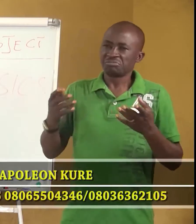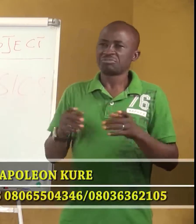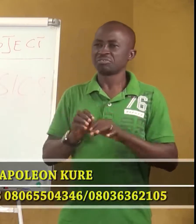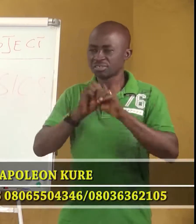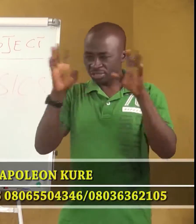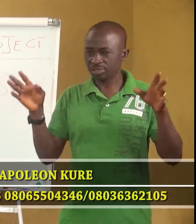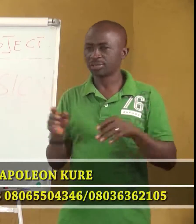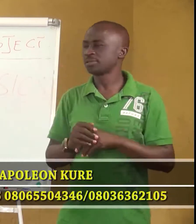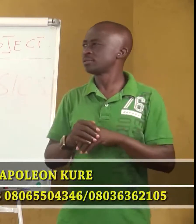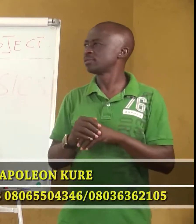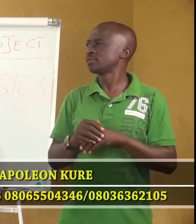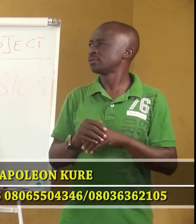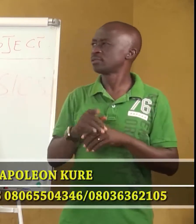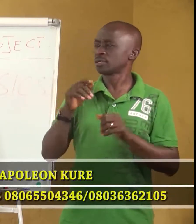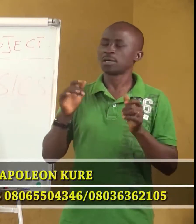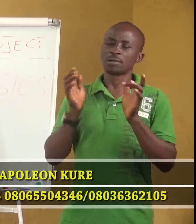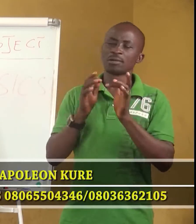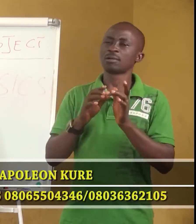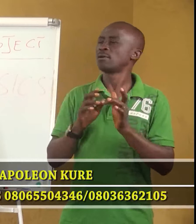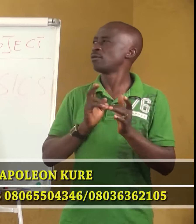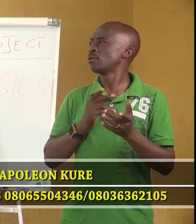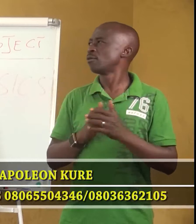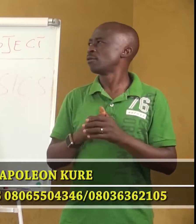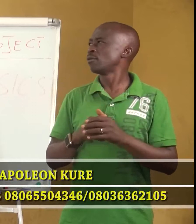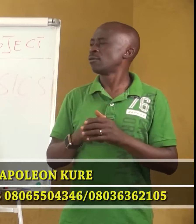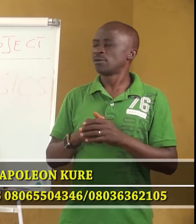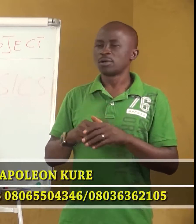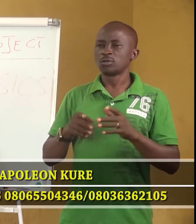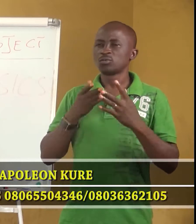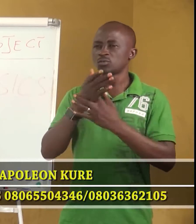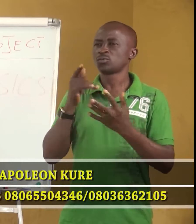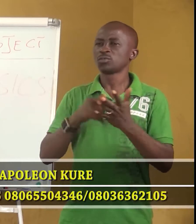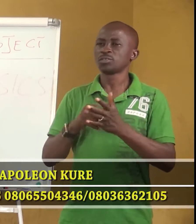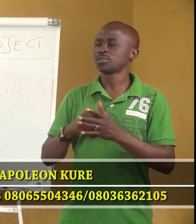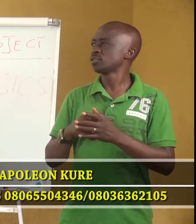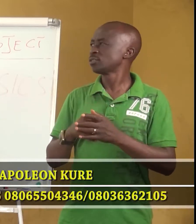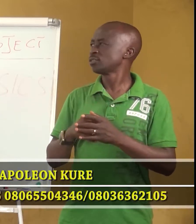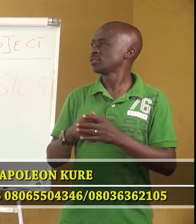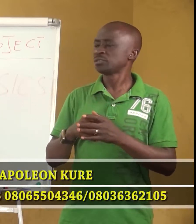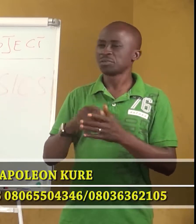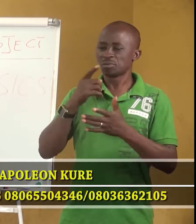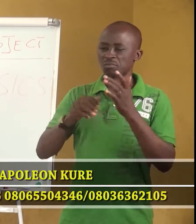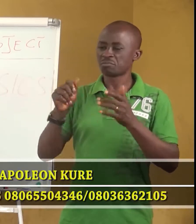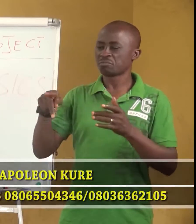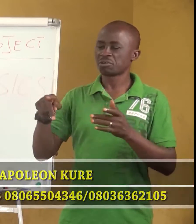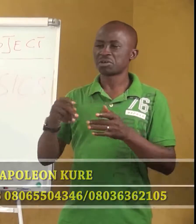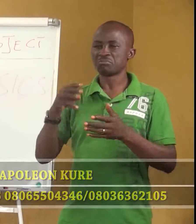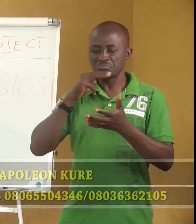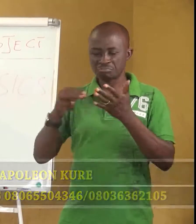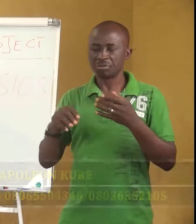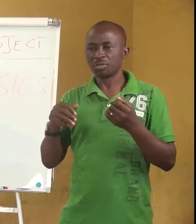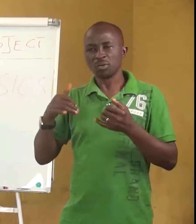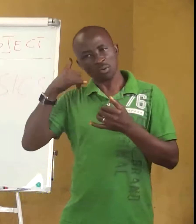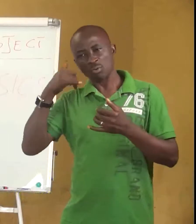to be sought for, you can contact us via our WhatsApp or text